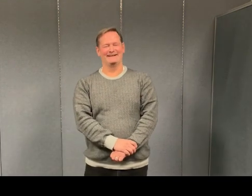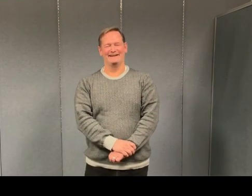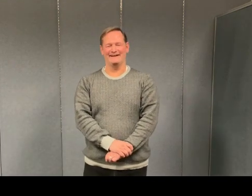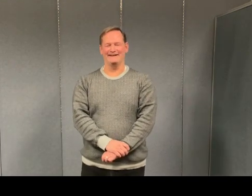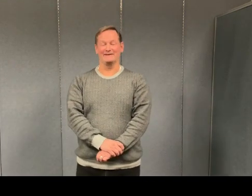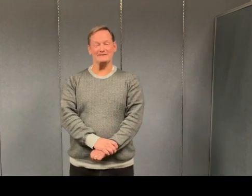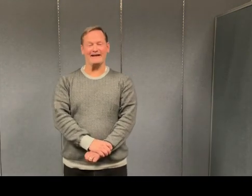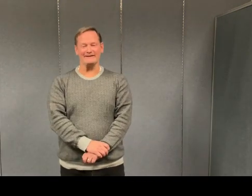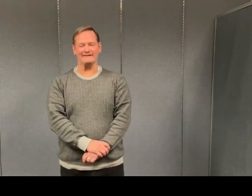I understand, yeah.